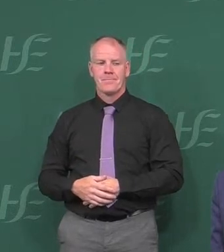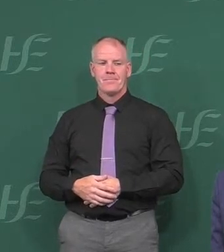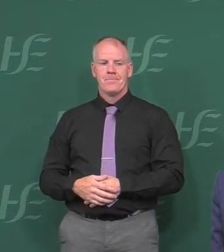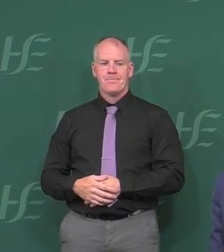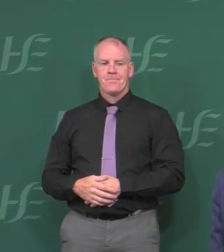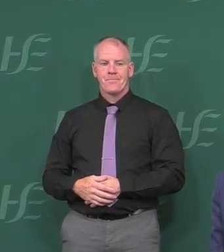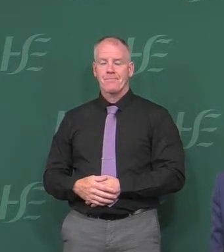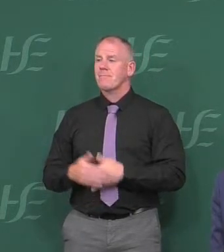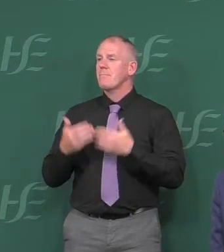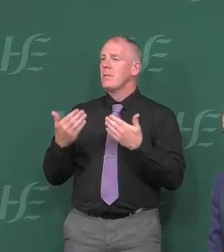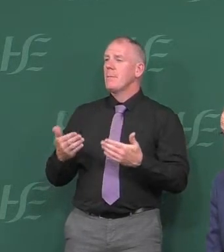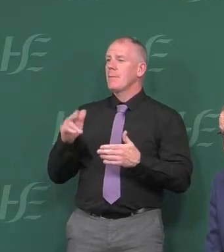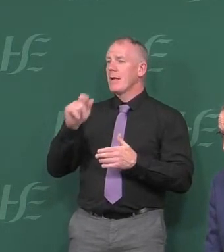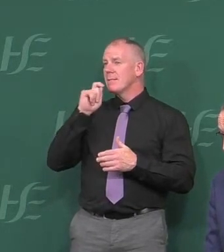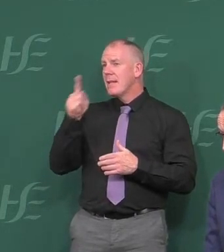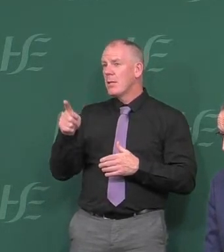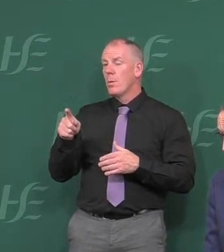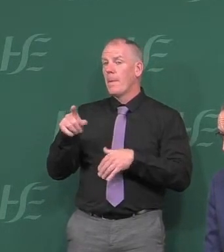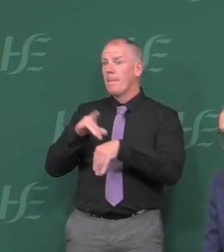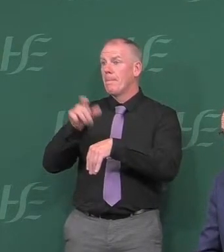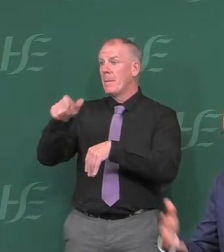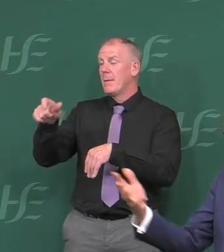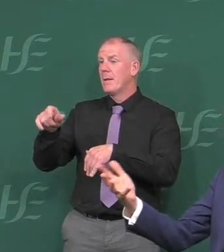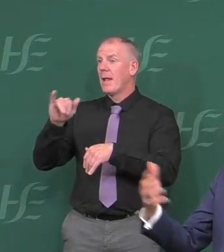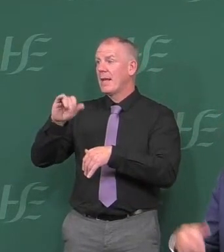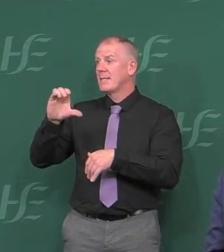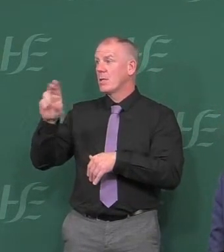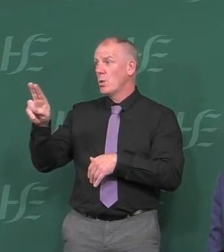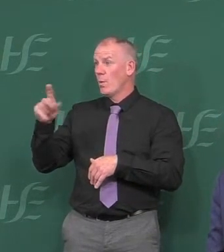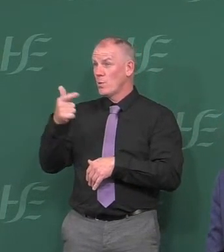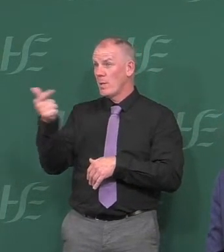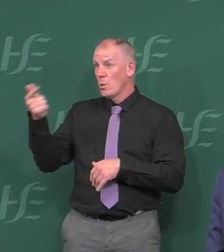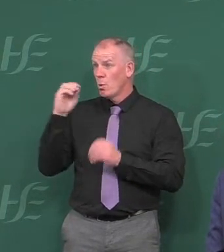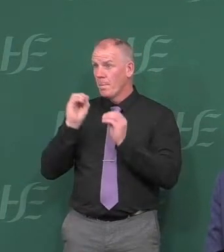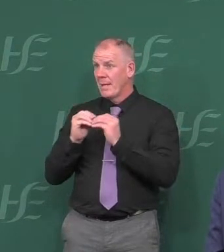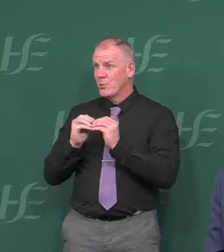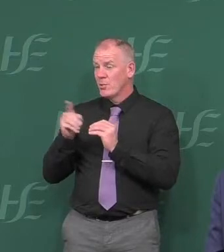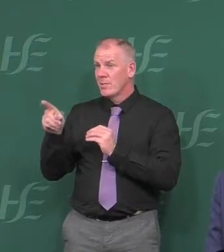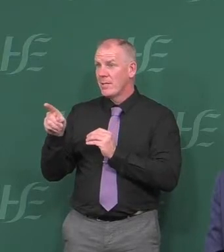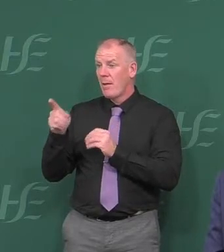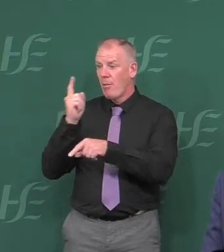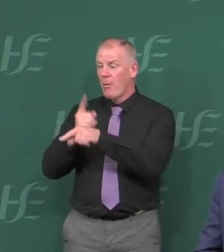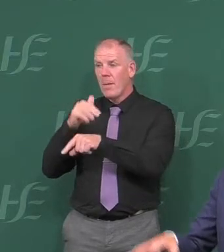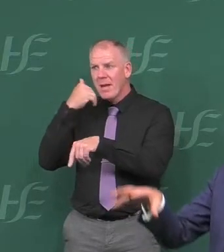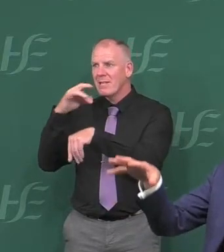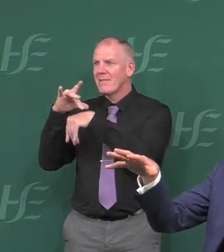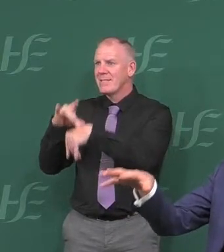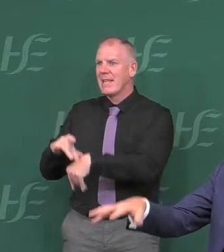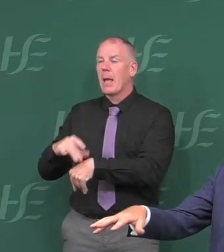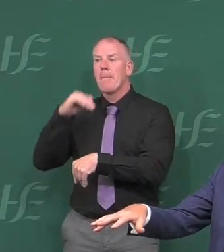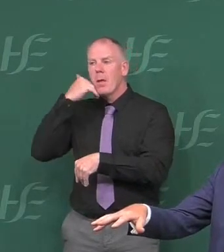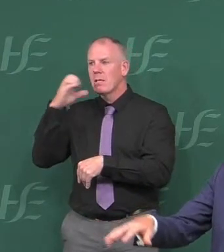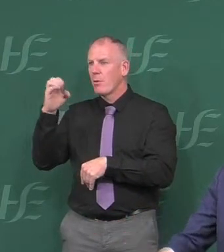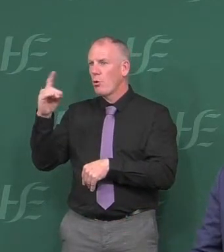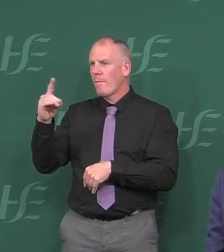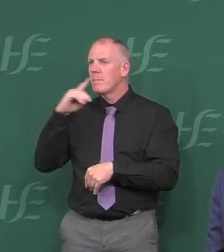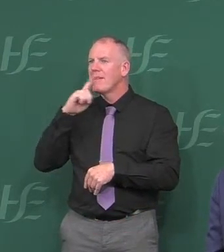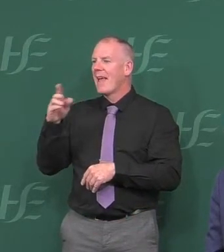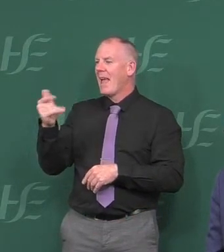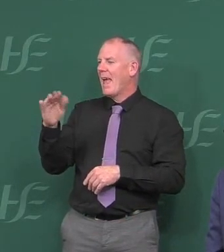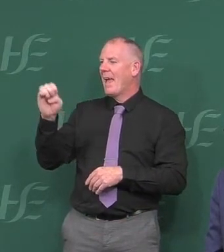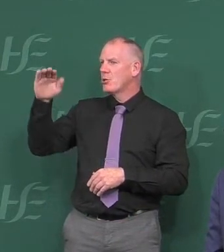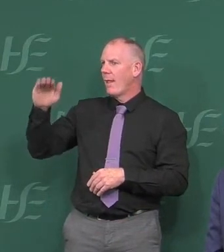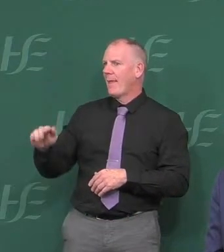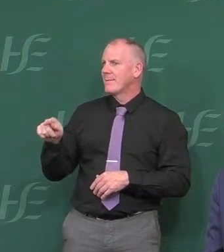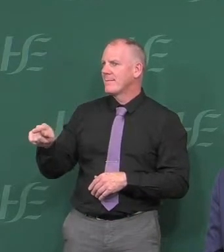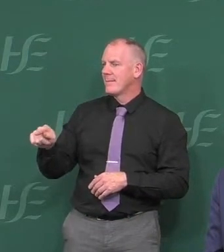time, what I can say is the patients in ITU, the 22 we described, they're there because they're sick with COVID. The average age has dropped. but